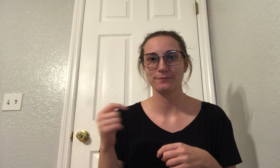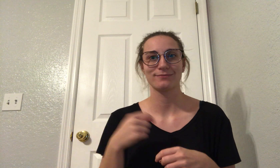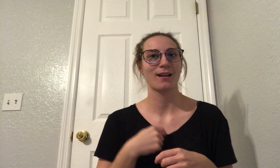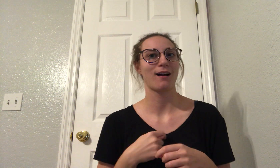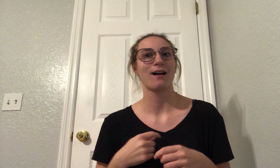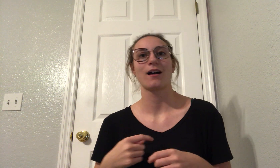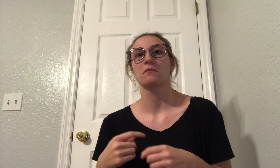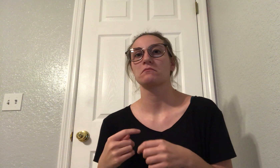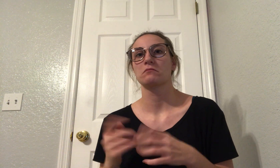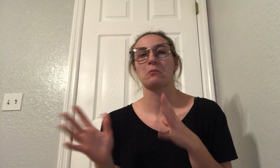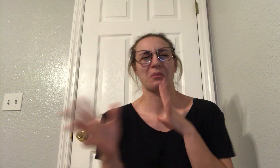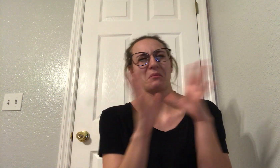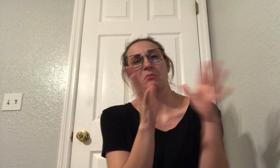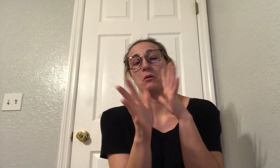only talk about and